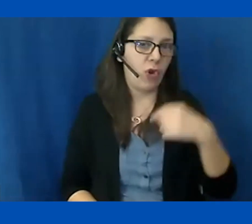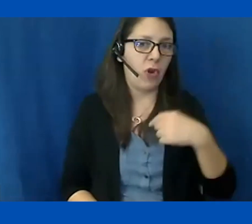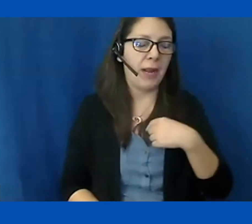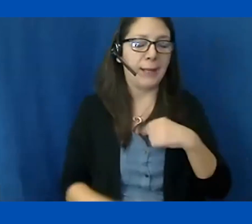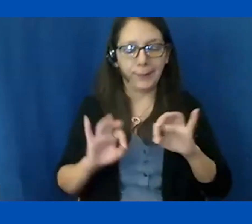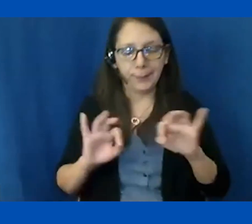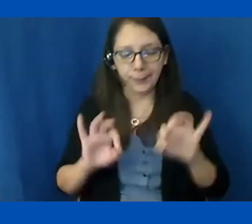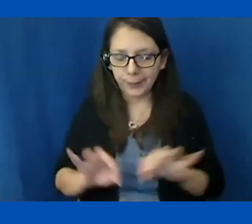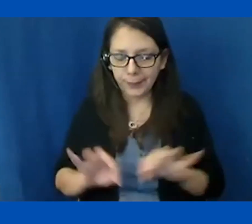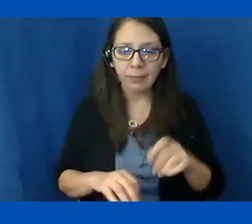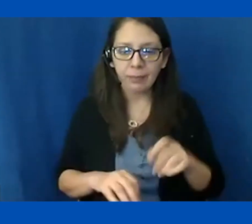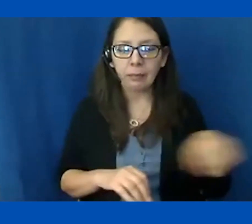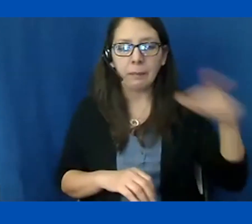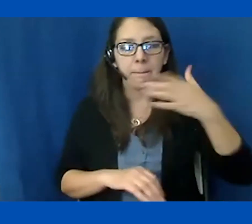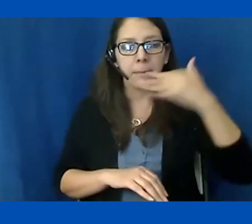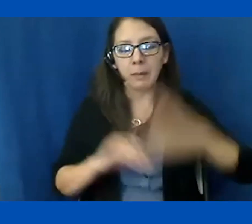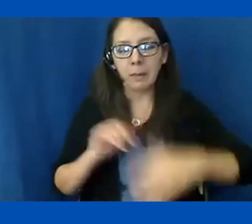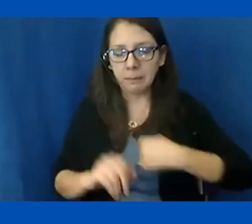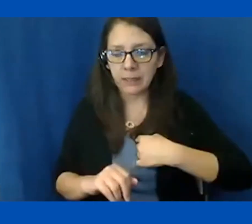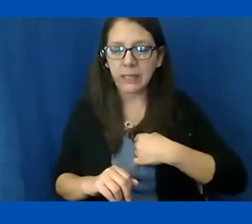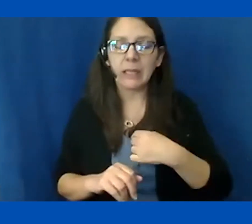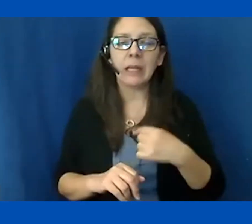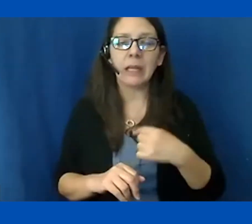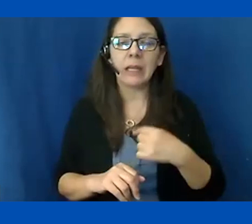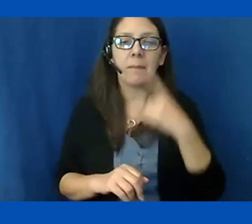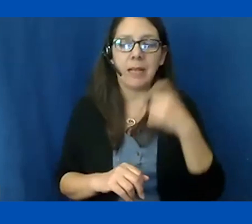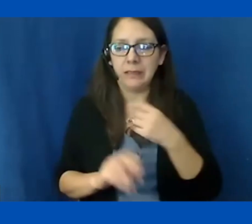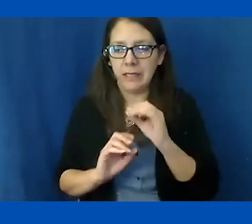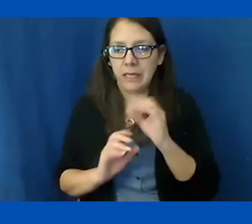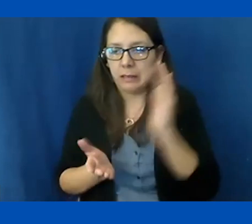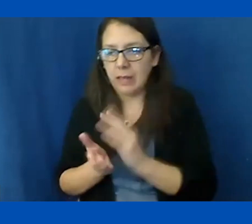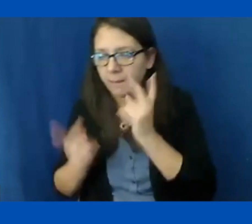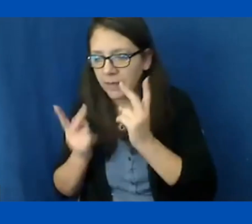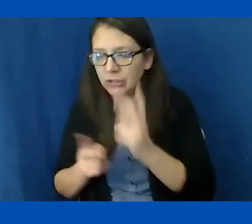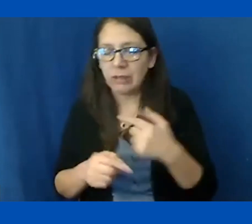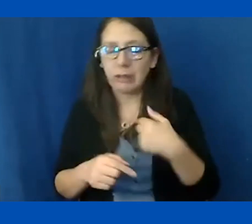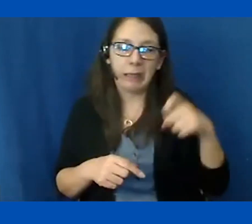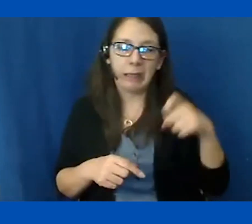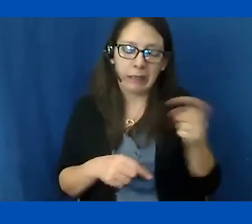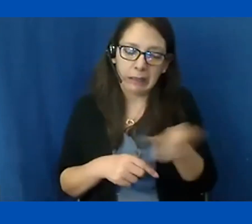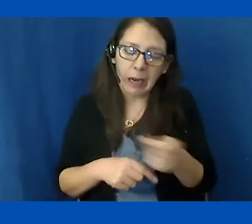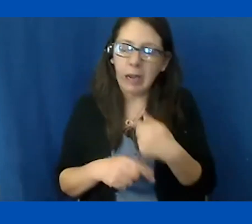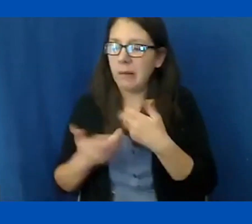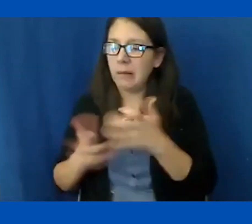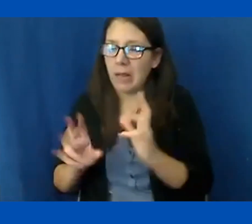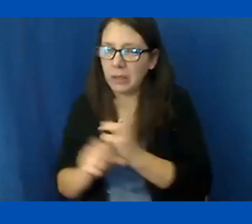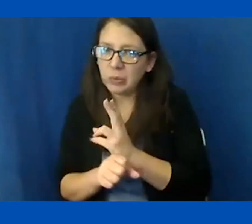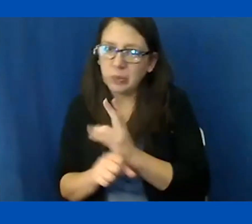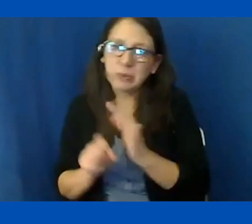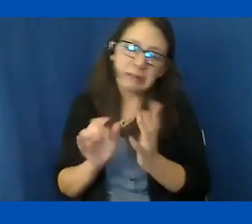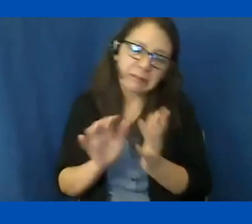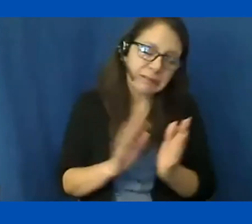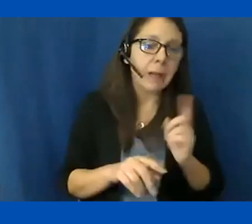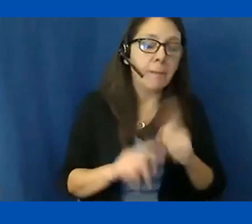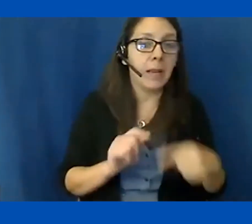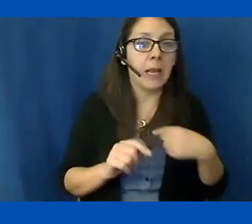my vision and because I needed a cane but didn't want to use it. But once I started to accept those things, I realized that, you know,